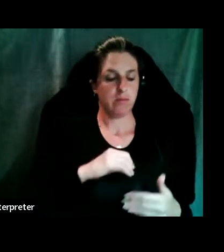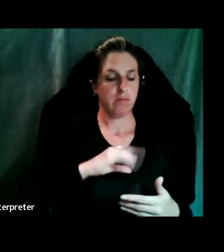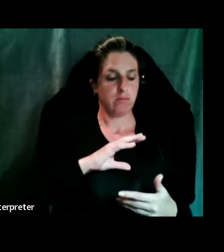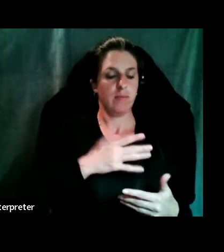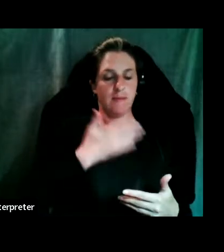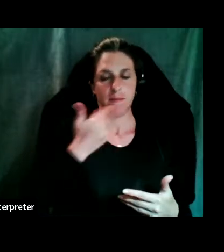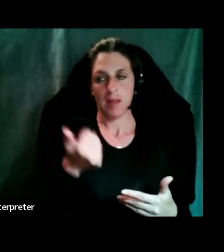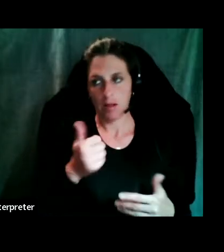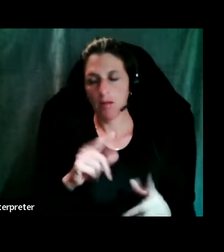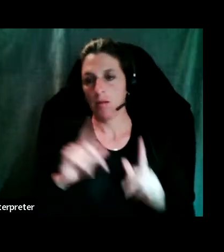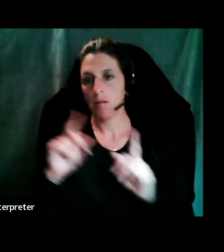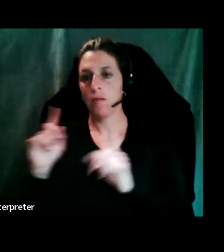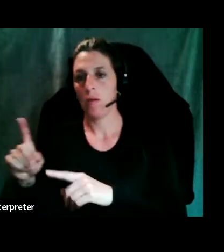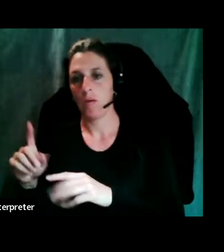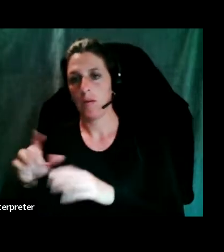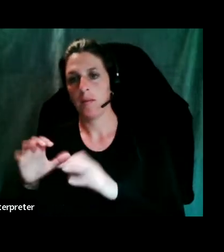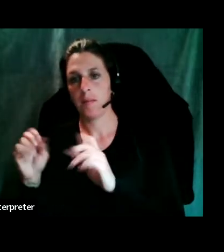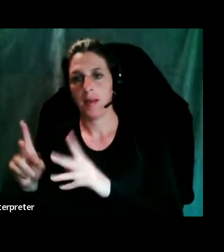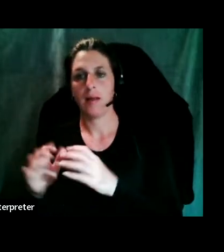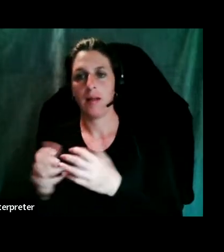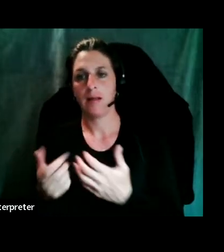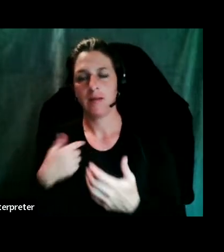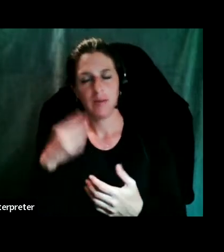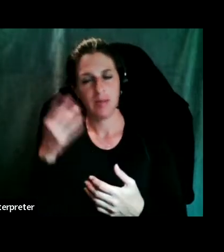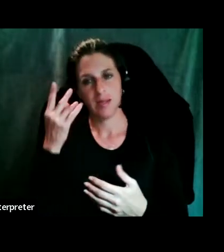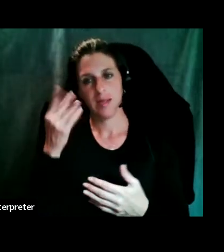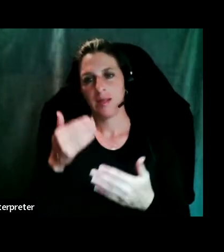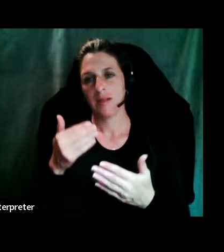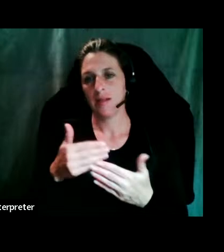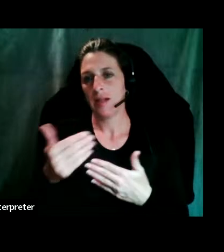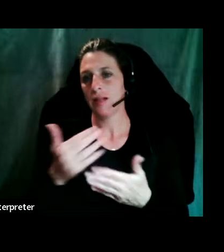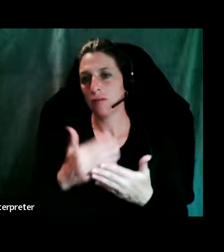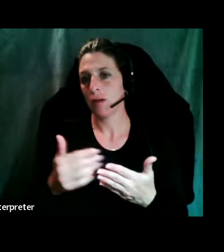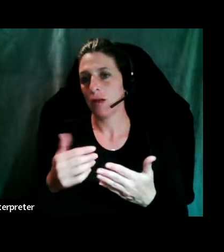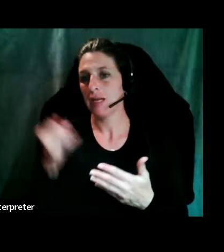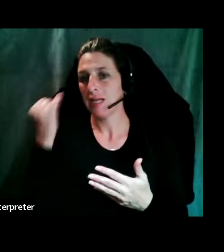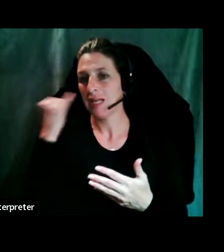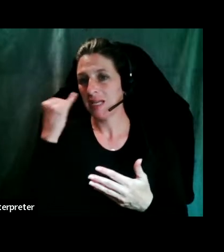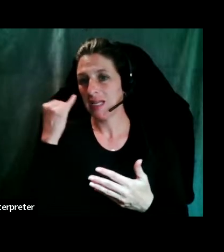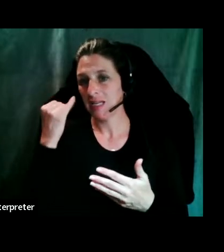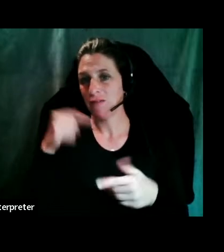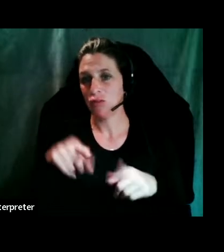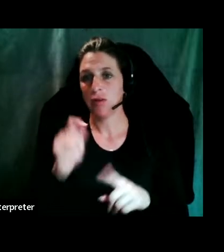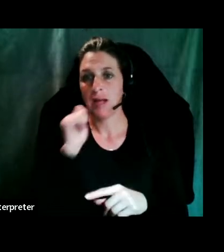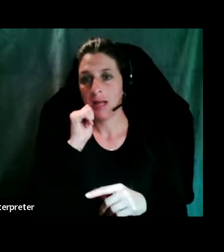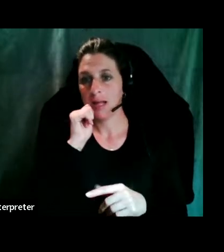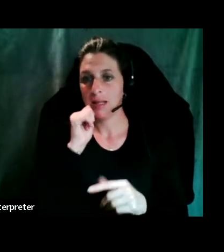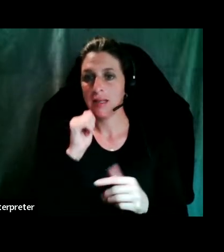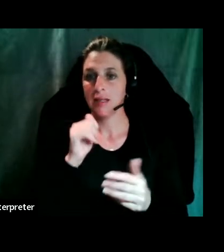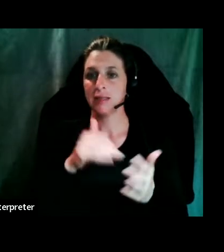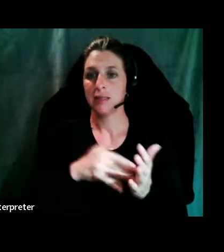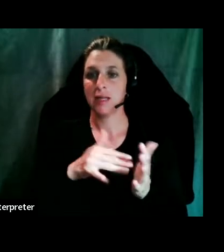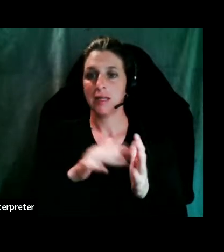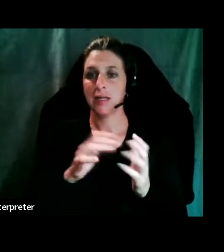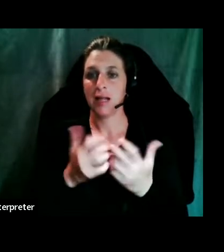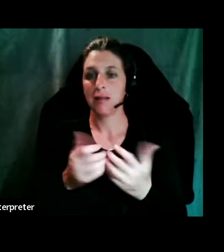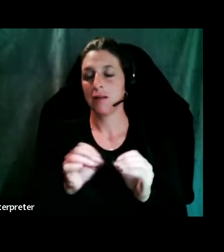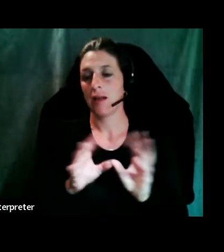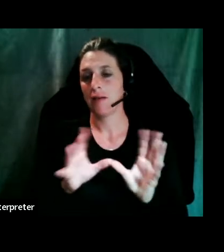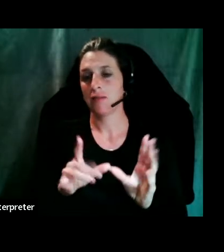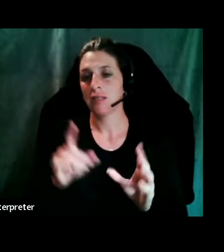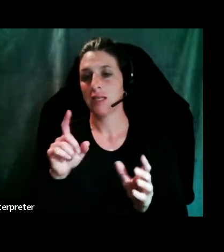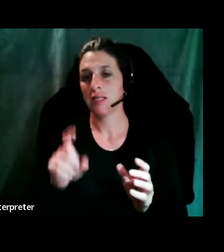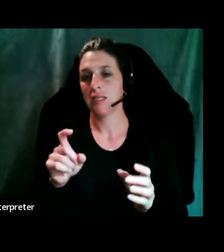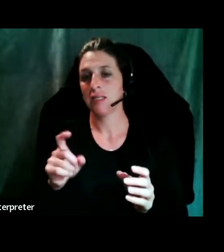just thinking, and I'm not an expert at this, but if during the ethnic studies class, if we had, obviously it would need to be somebody who